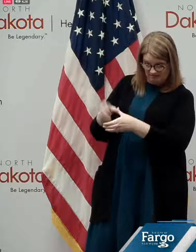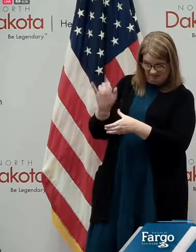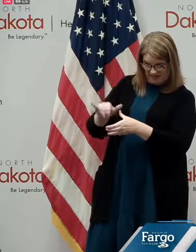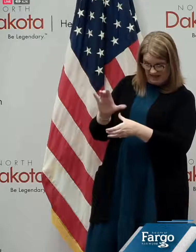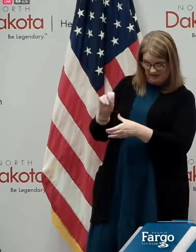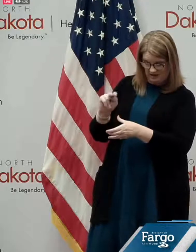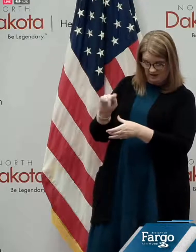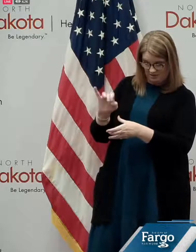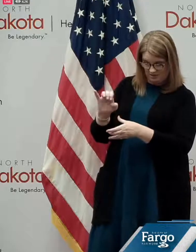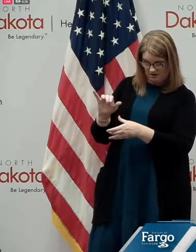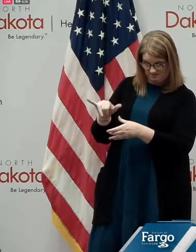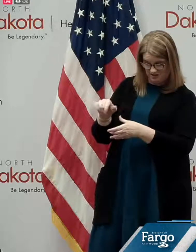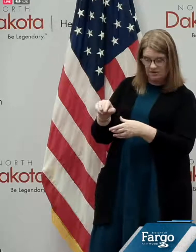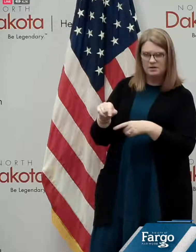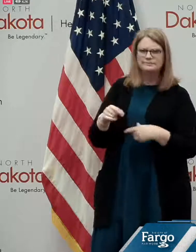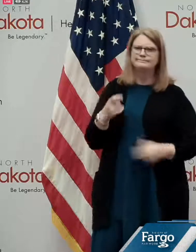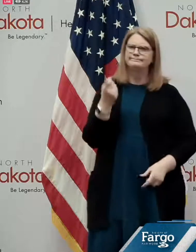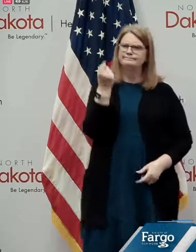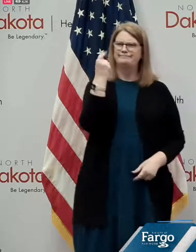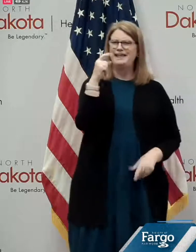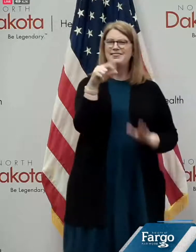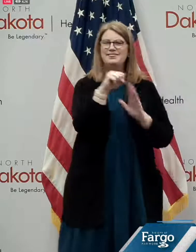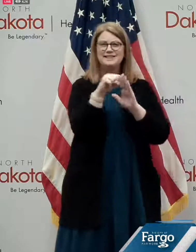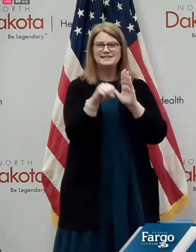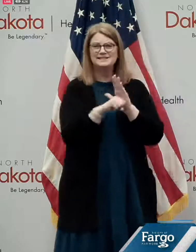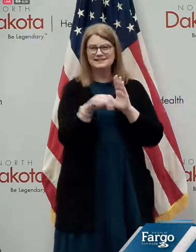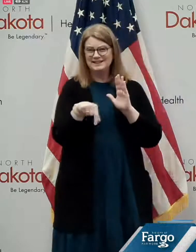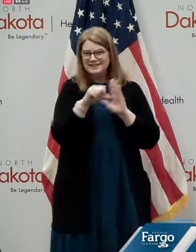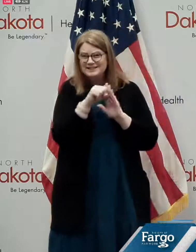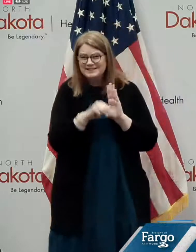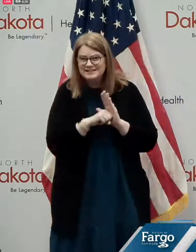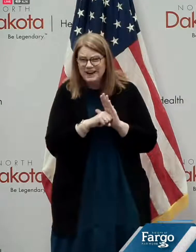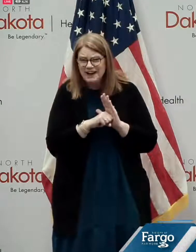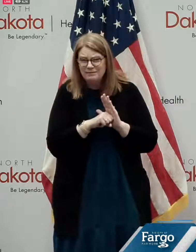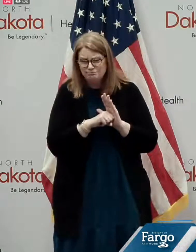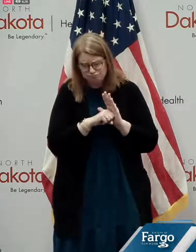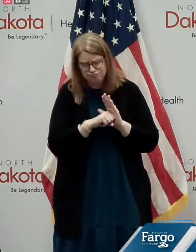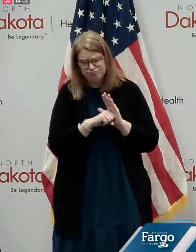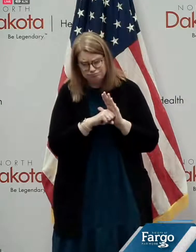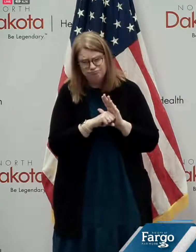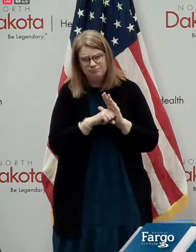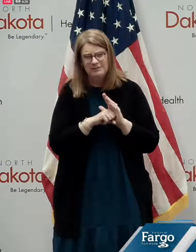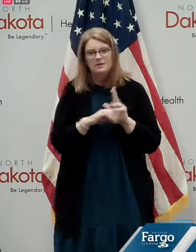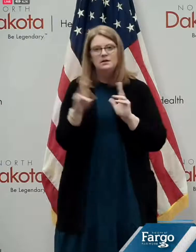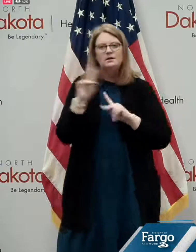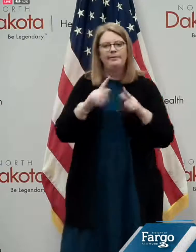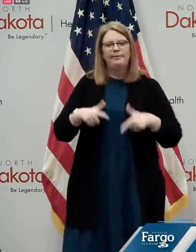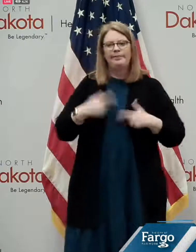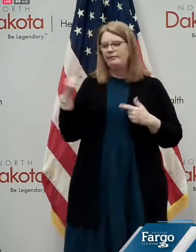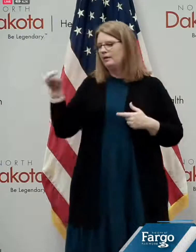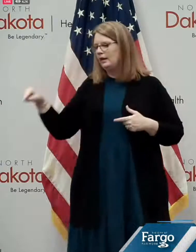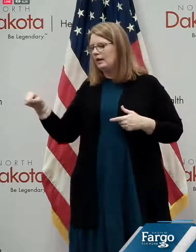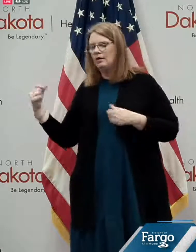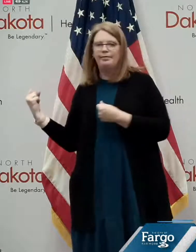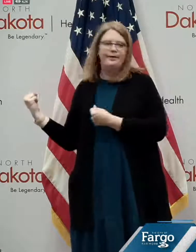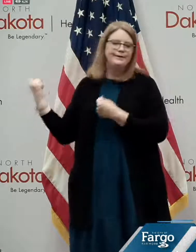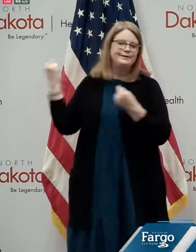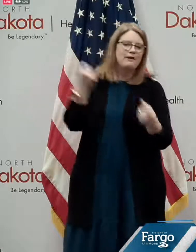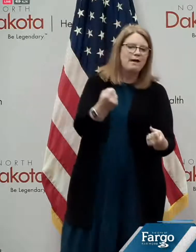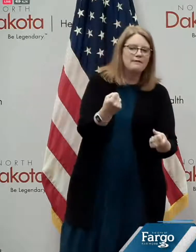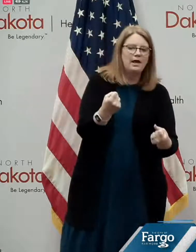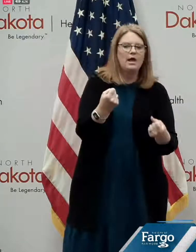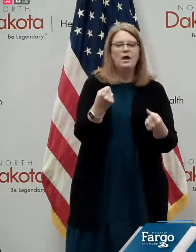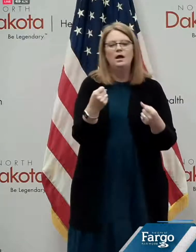We know there's a lot of mobility around our state in terms of people that commute into metro areas to work, to shop, and so at least for right